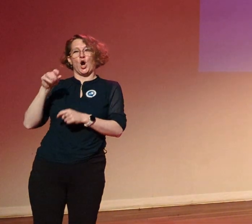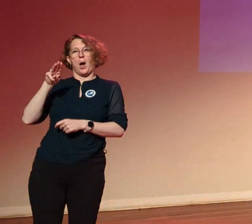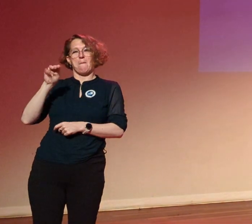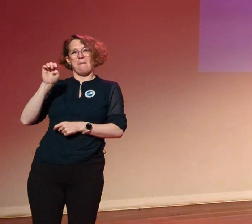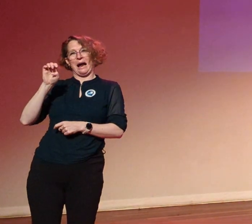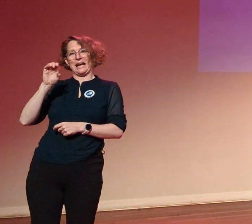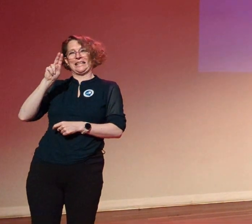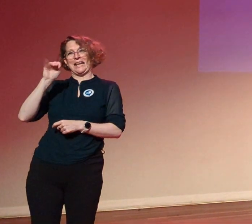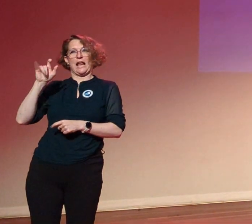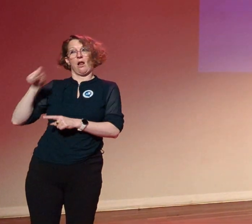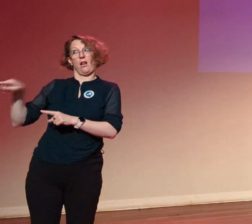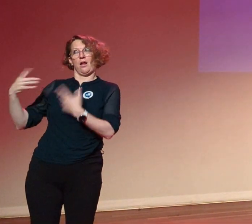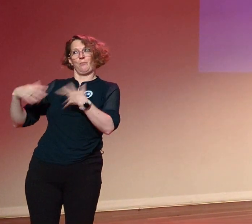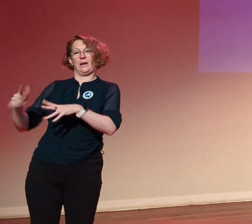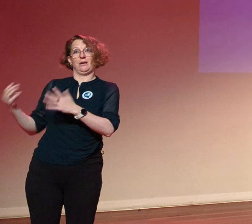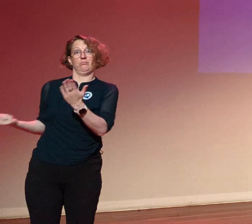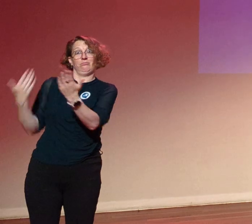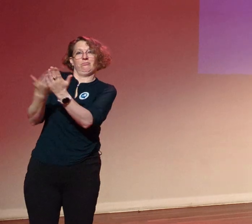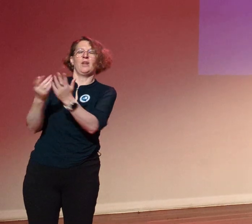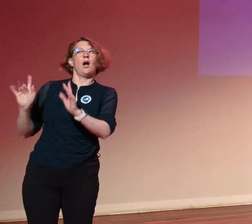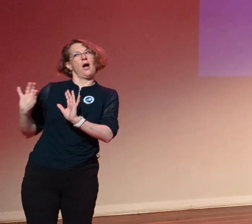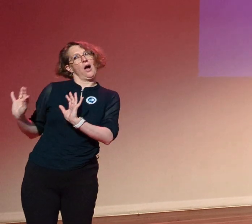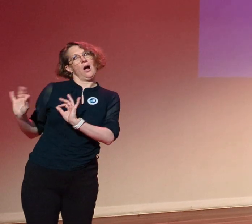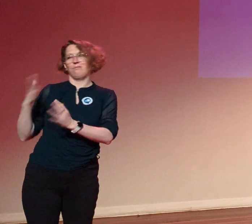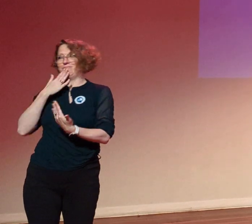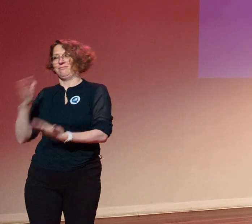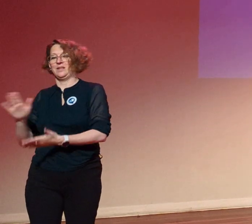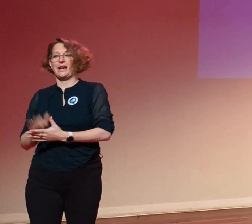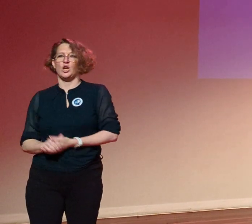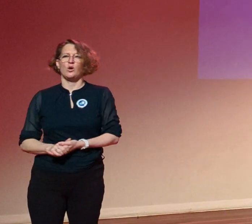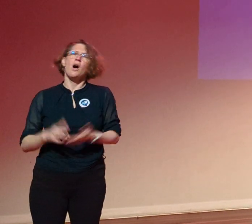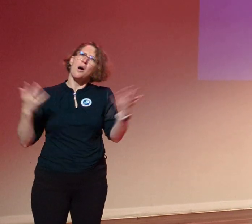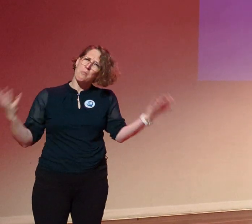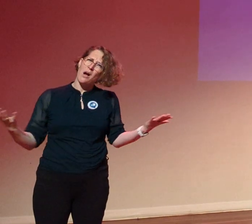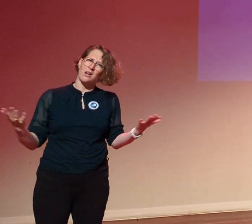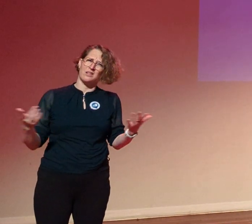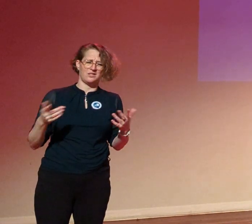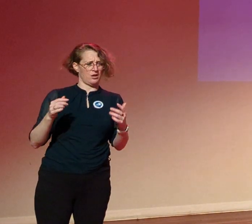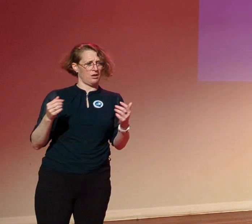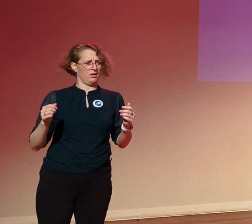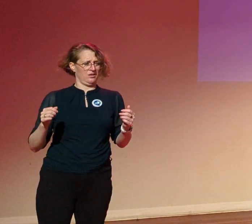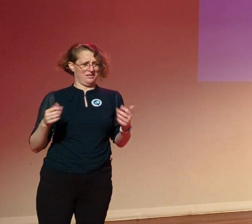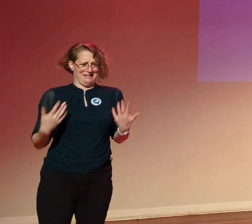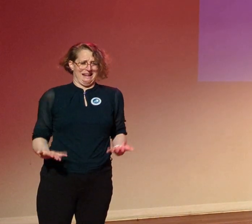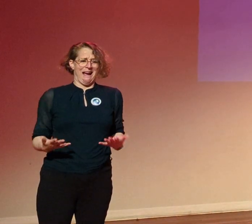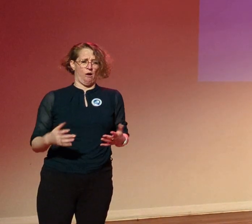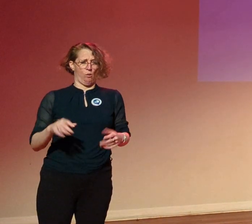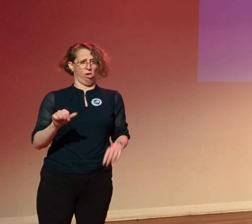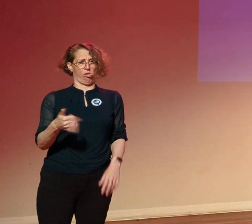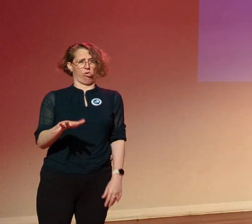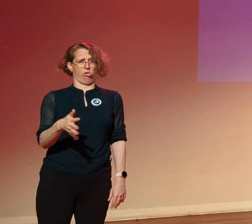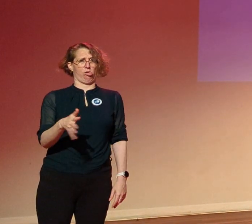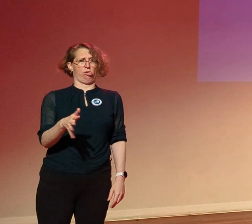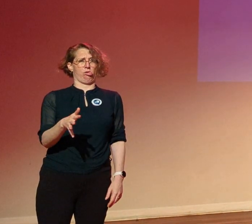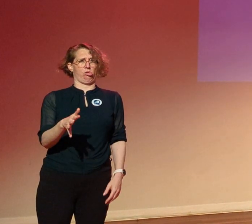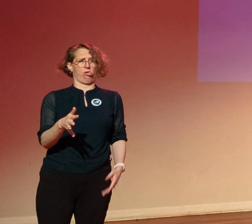But what is this useful for if it is not accurate yet? It can be used very accurately to